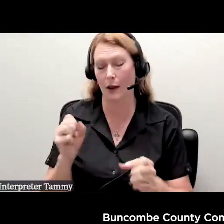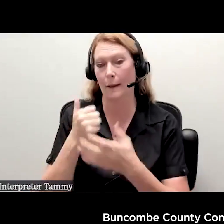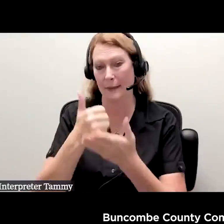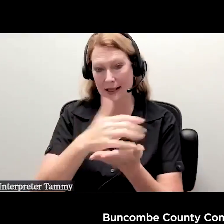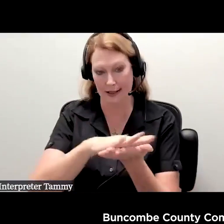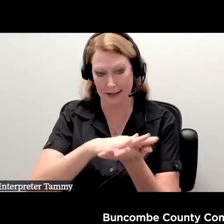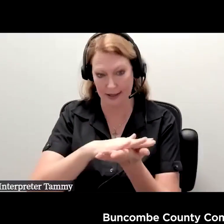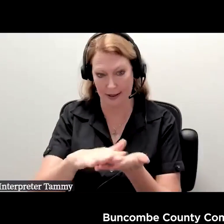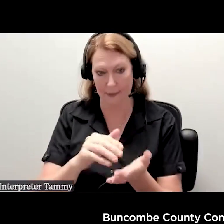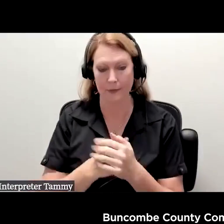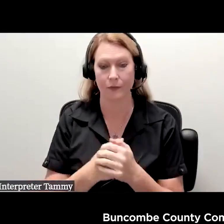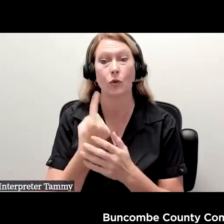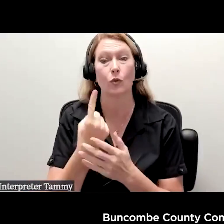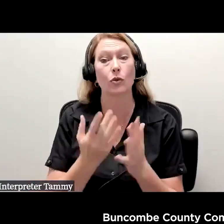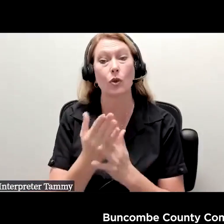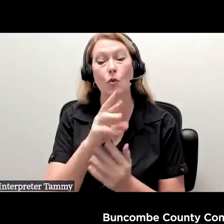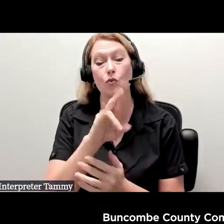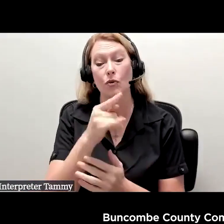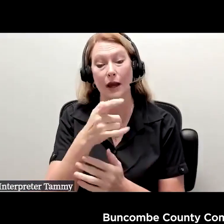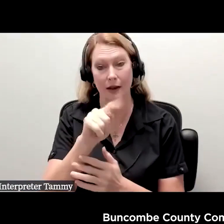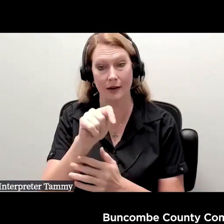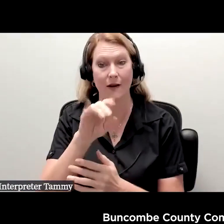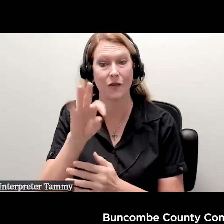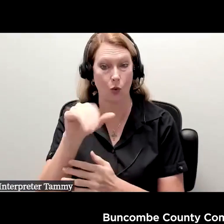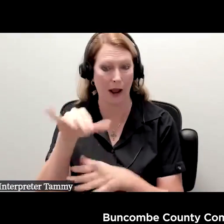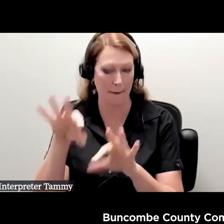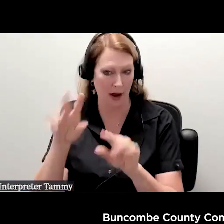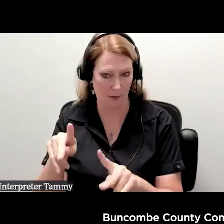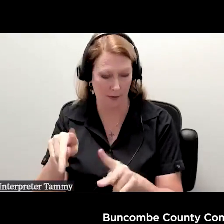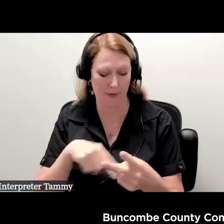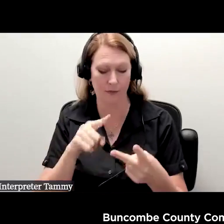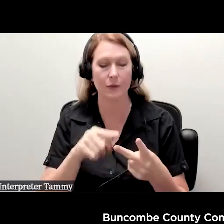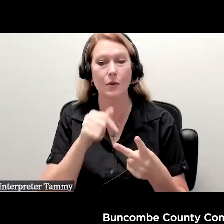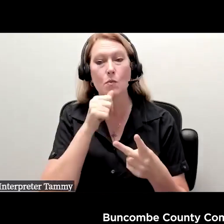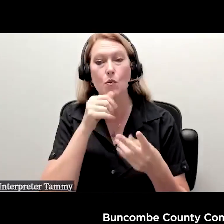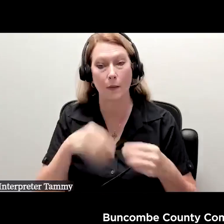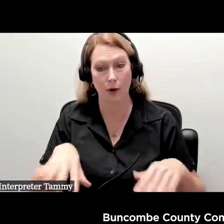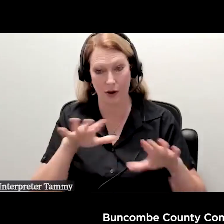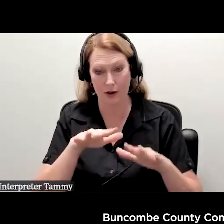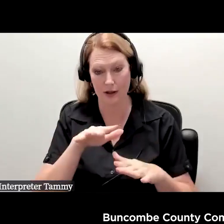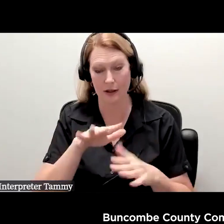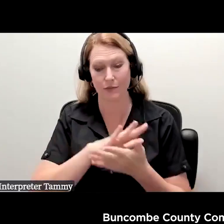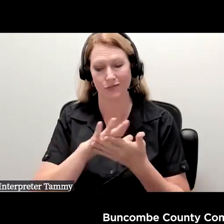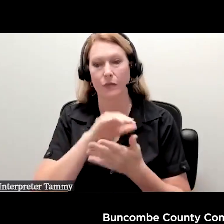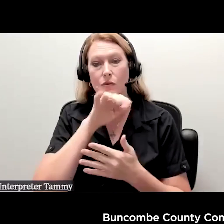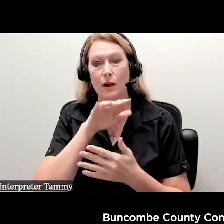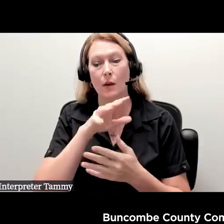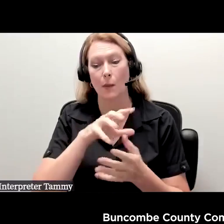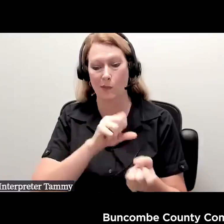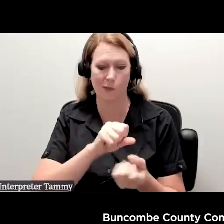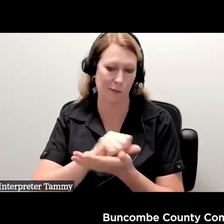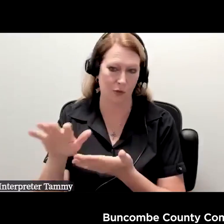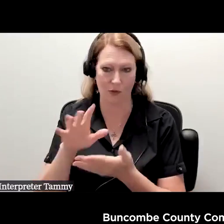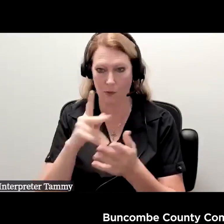up. One is through the right-of-way debris pickup, and another is through the private property debris removal program. Both of these programs